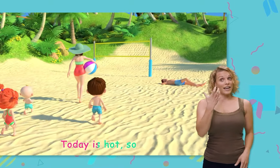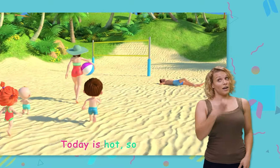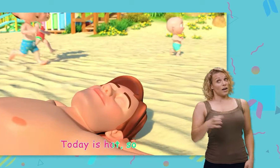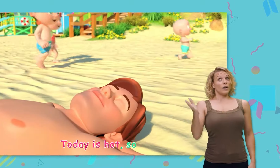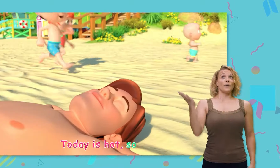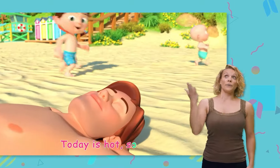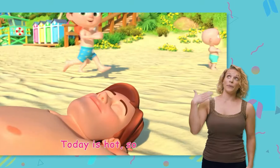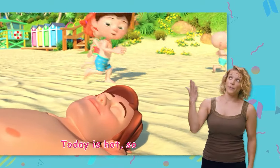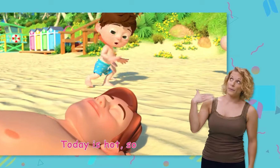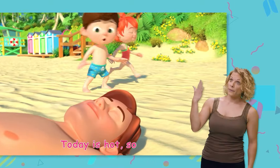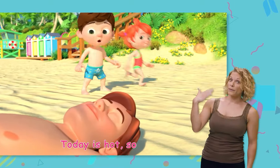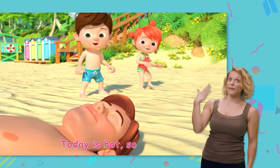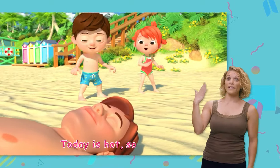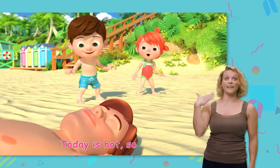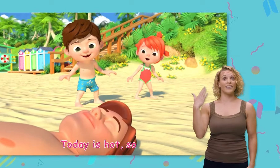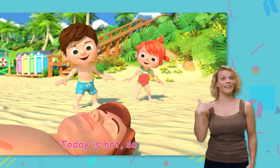Today is hot, so